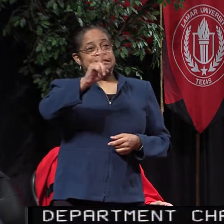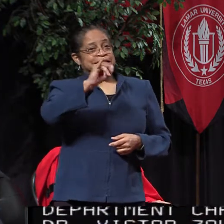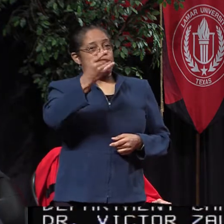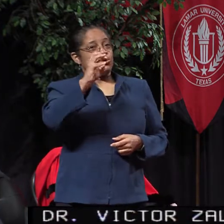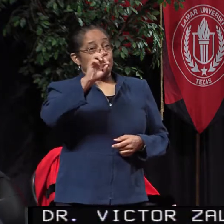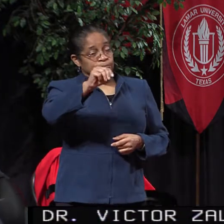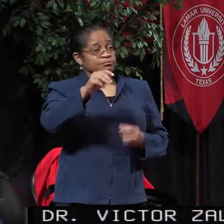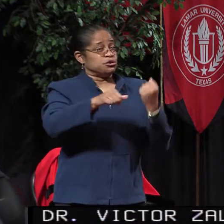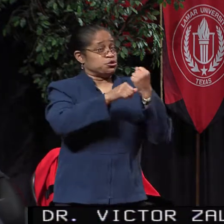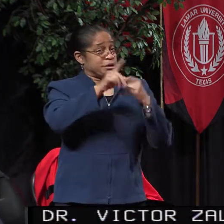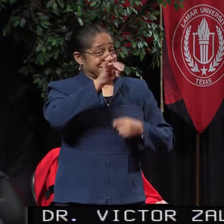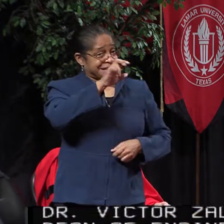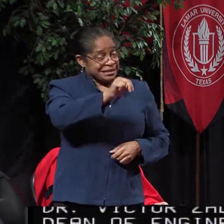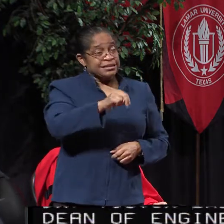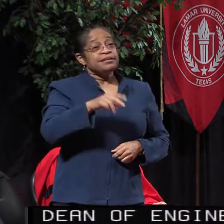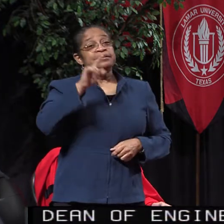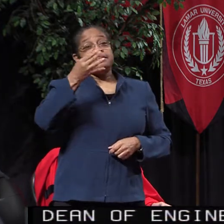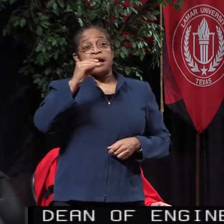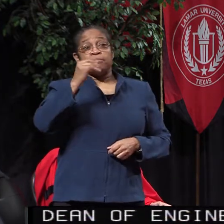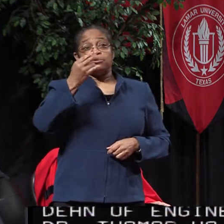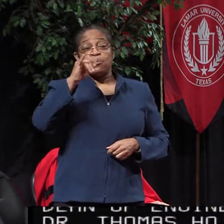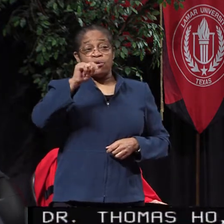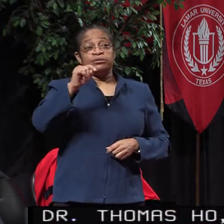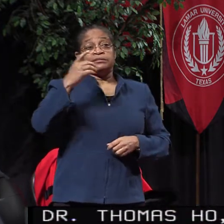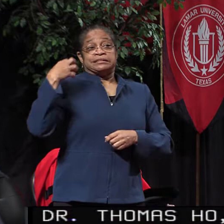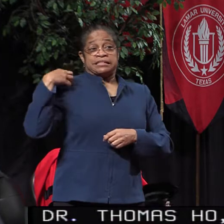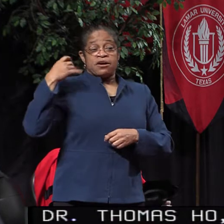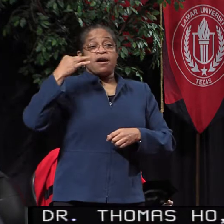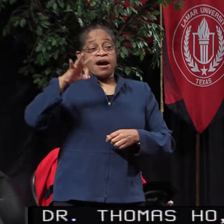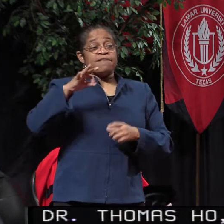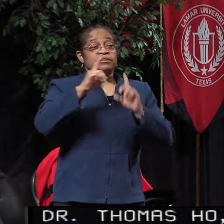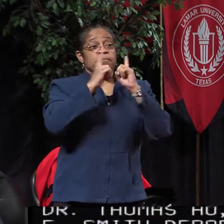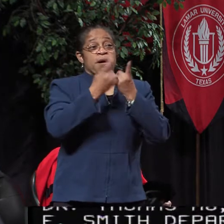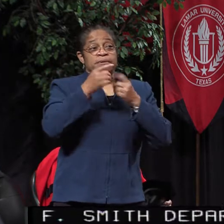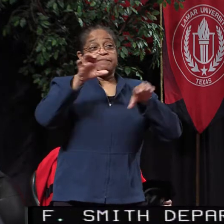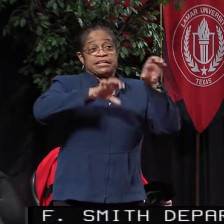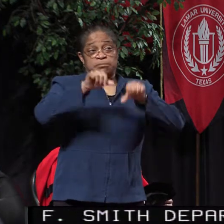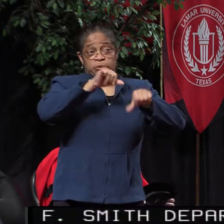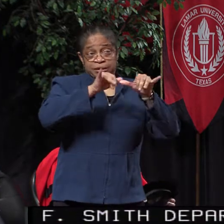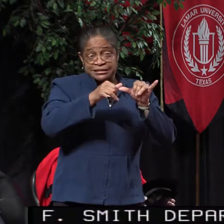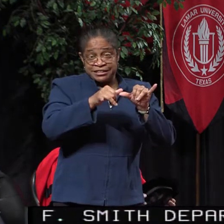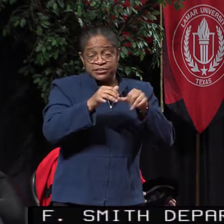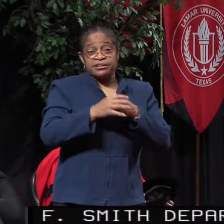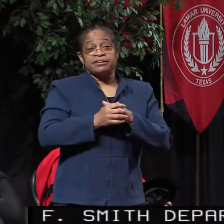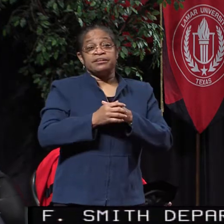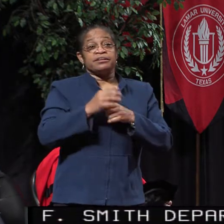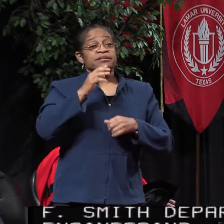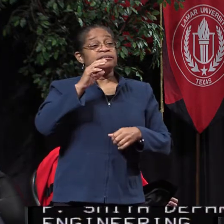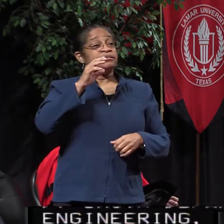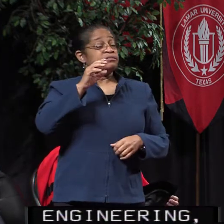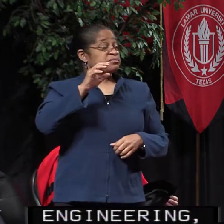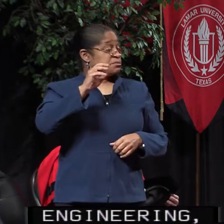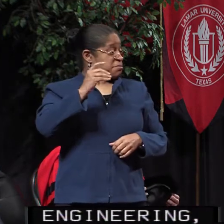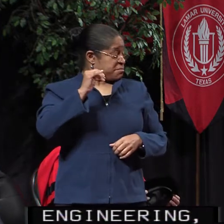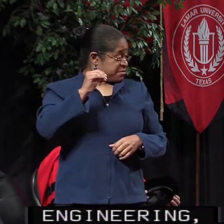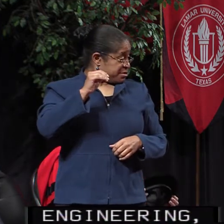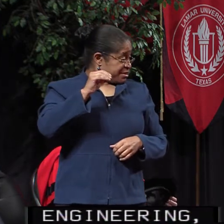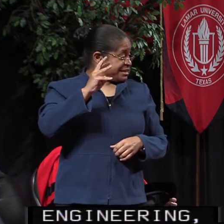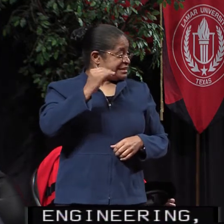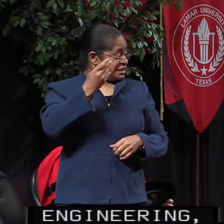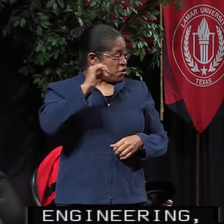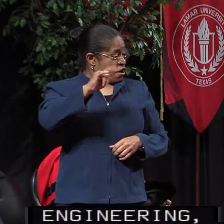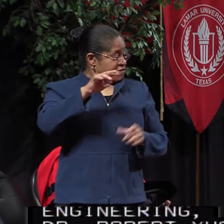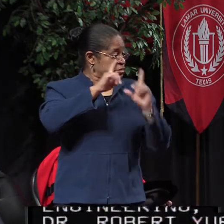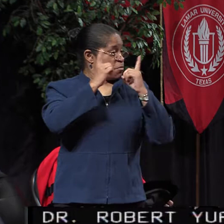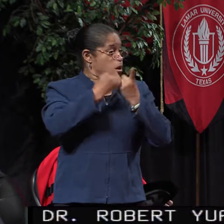Engineering, Dr. Thomas Ho, Chair of the Dan F. Smith Department of Chemical Engineering, Dr. Robert Yuan, Chair of